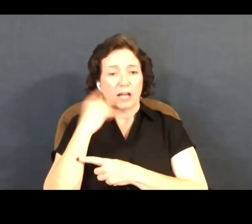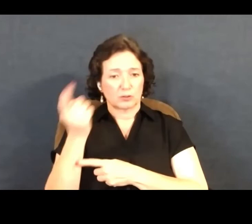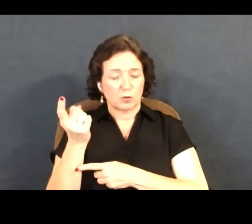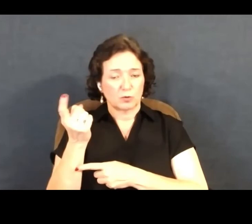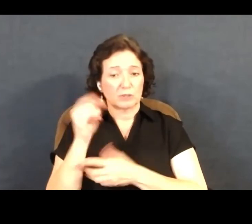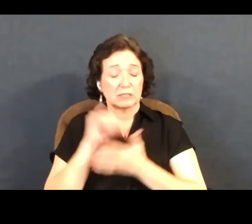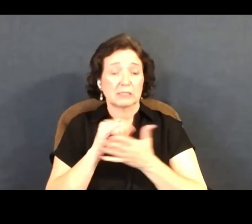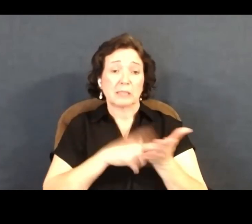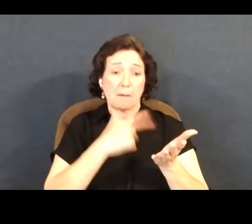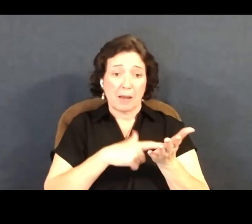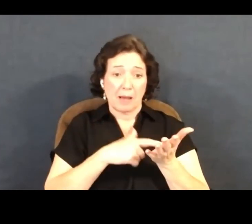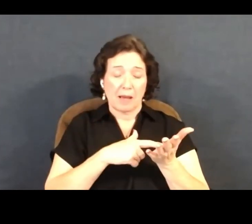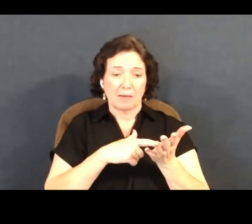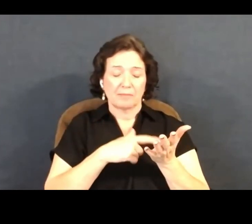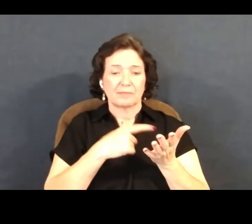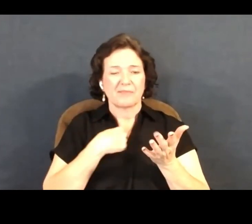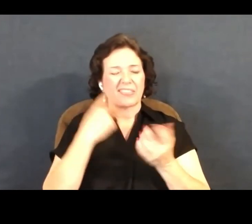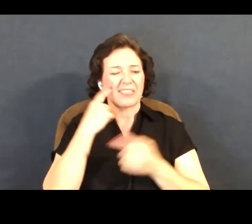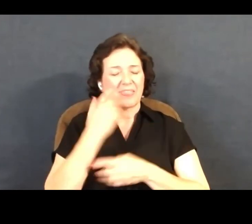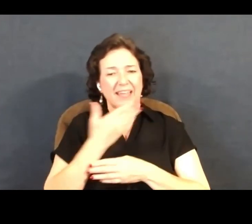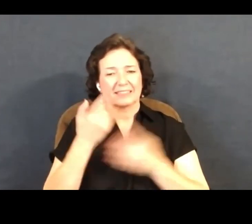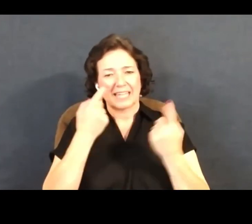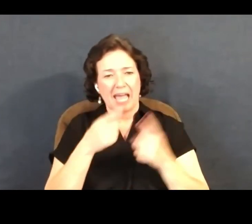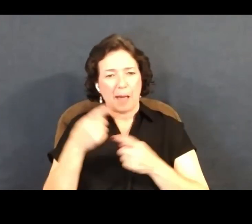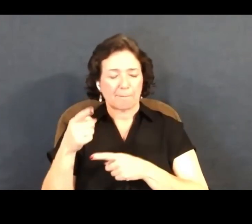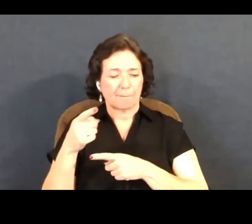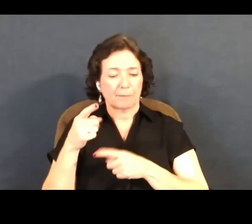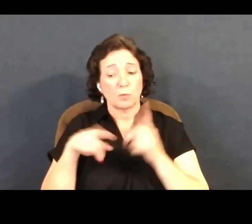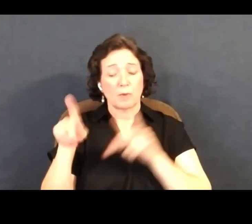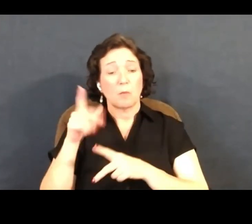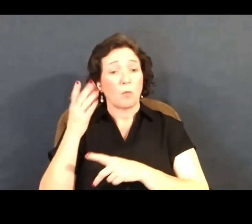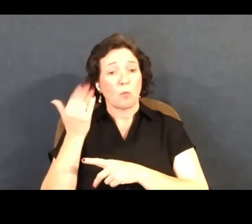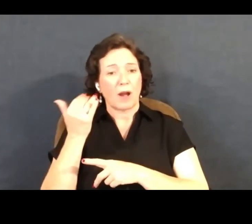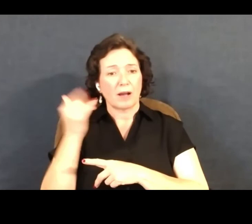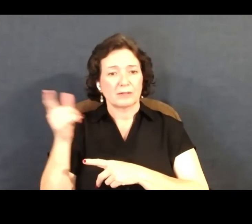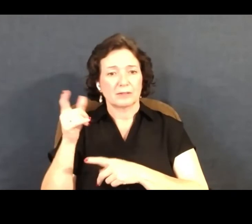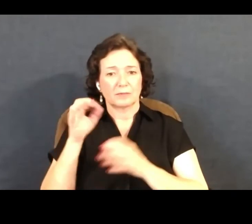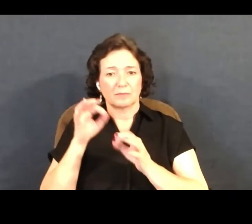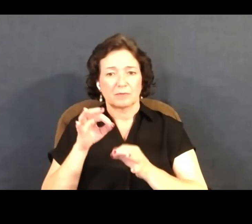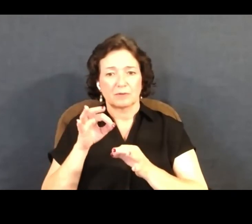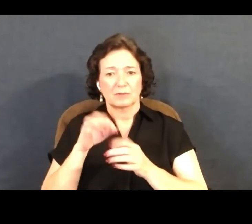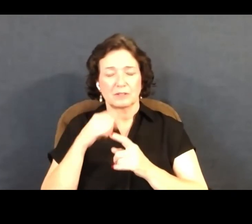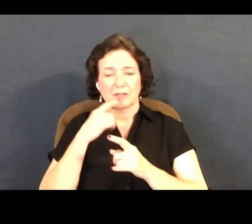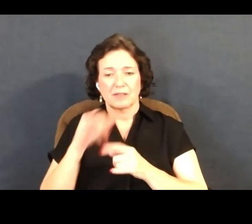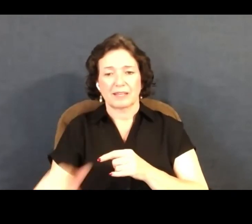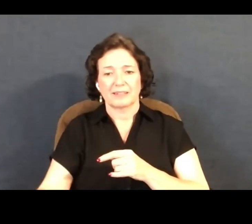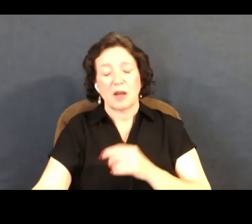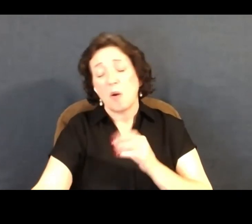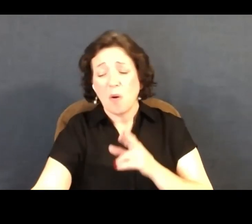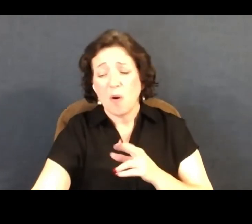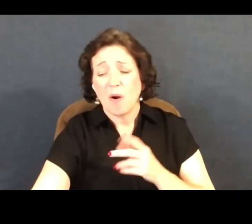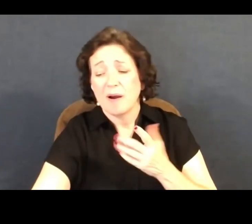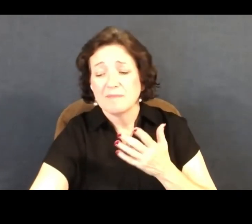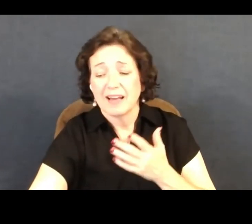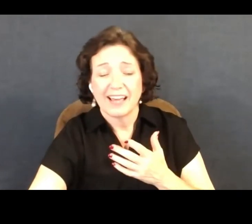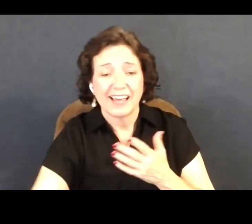that sometimes I think things just happen to folk because they're the right ones to tell about it. Either that or they get just